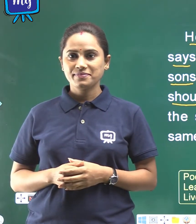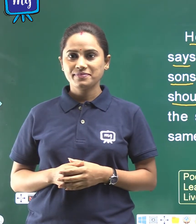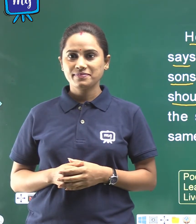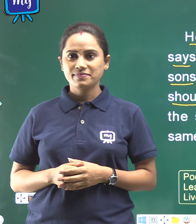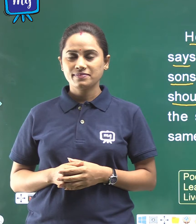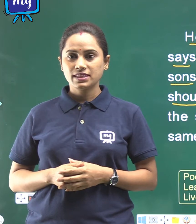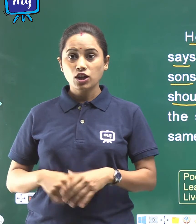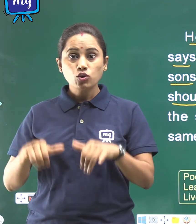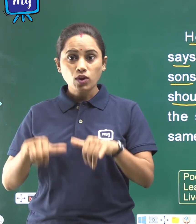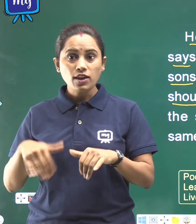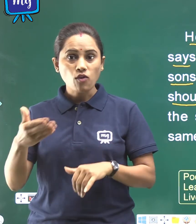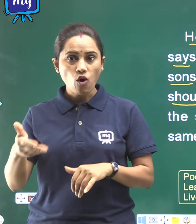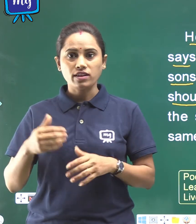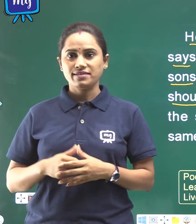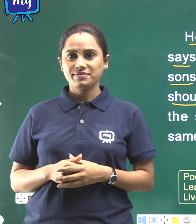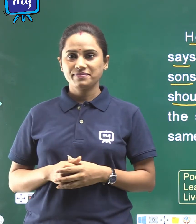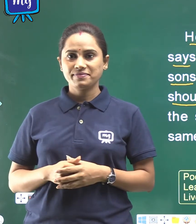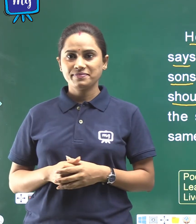to live on